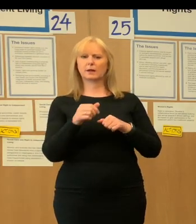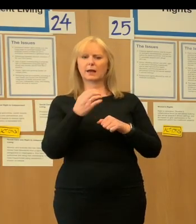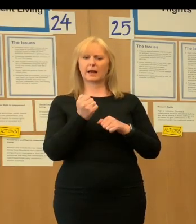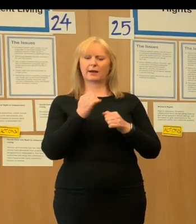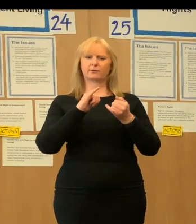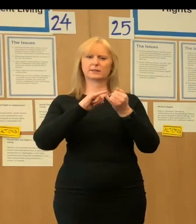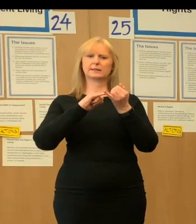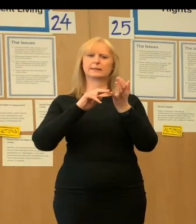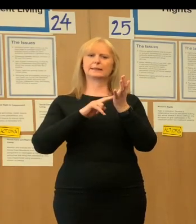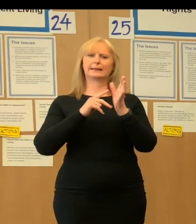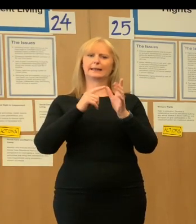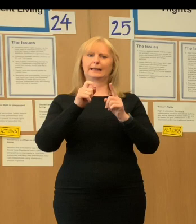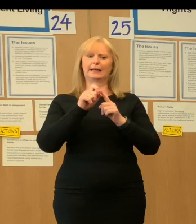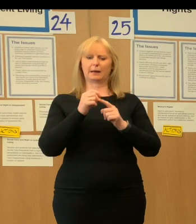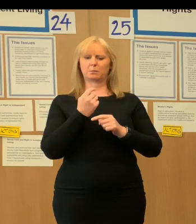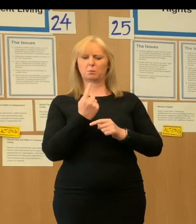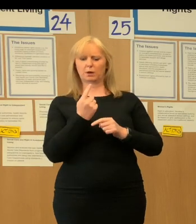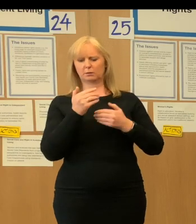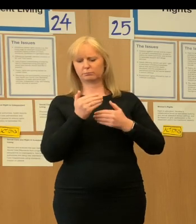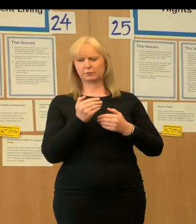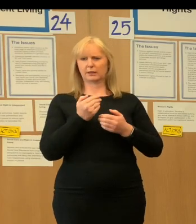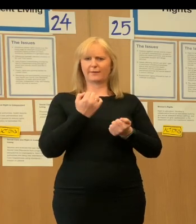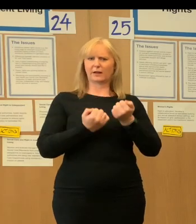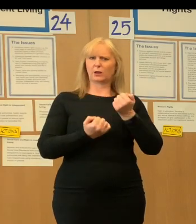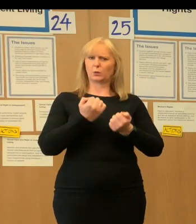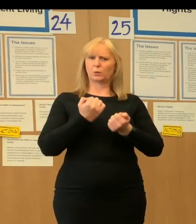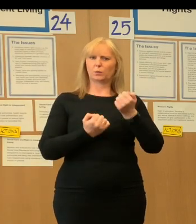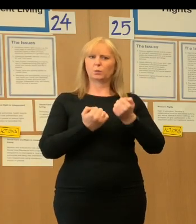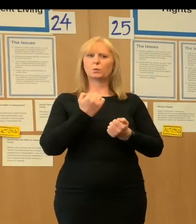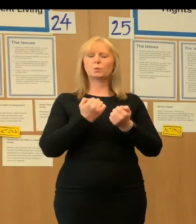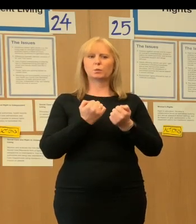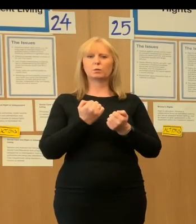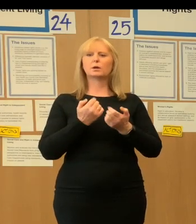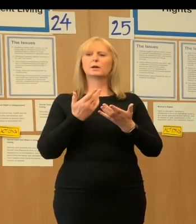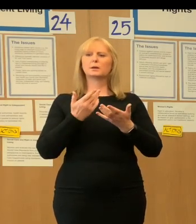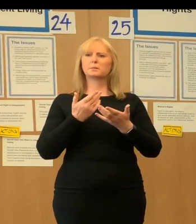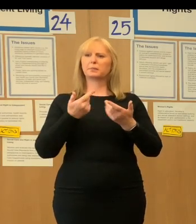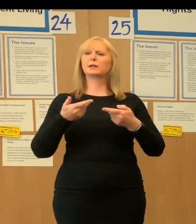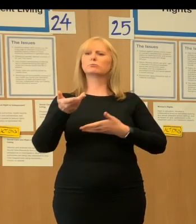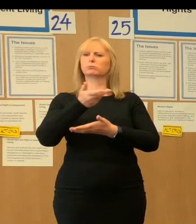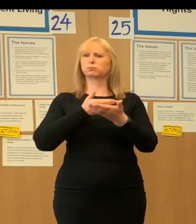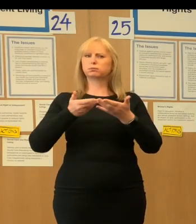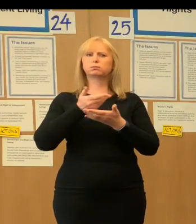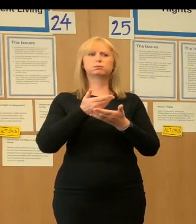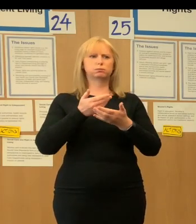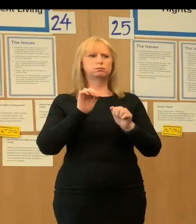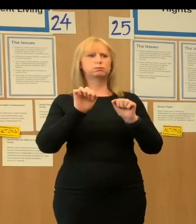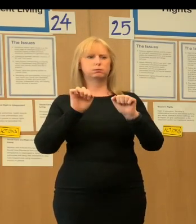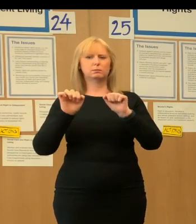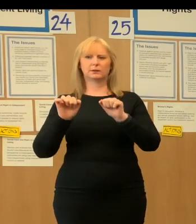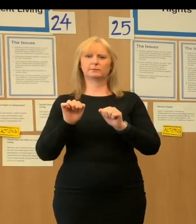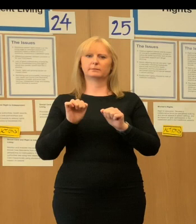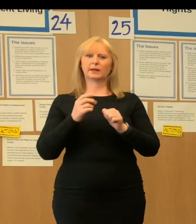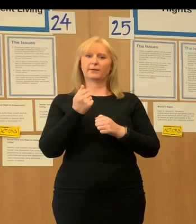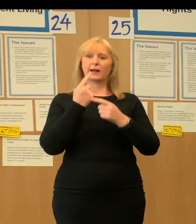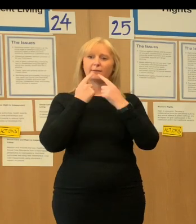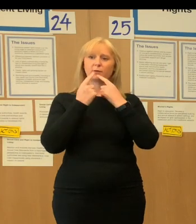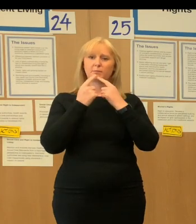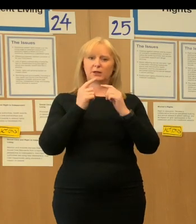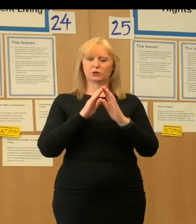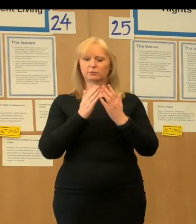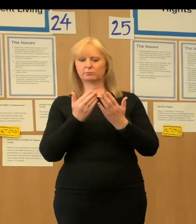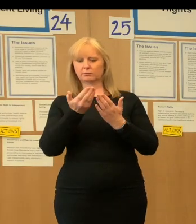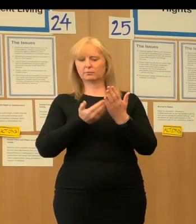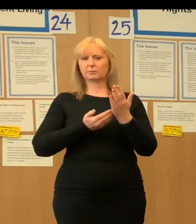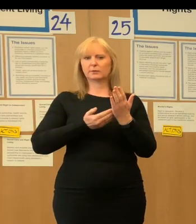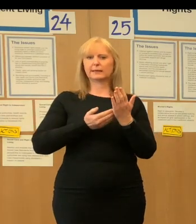1 independently evaluated, and again, you may have had a chance to talk about that at your tables so far, and there's some information on pages, I think